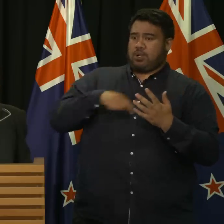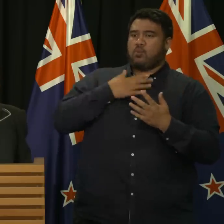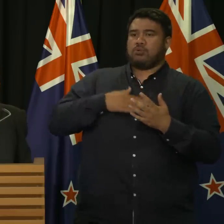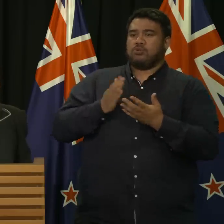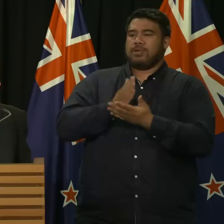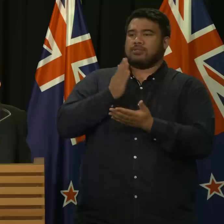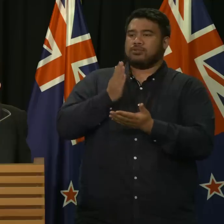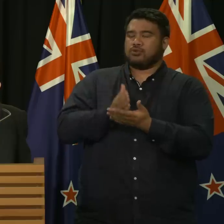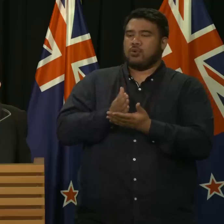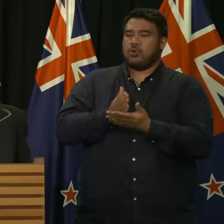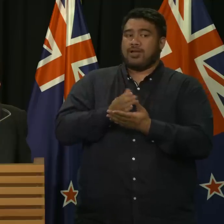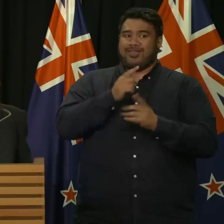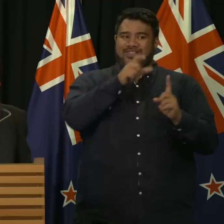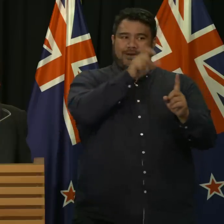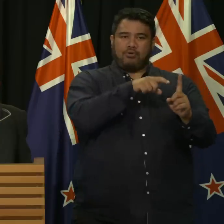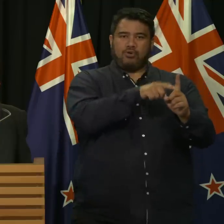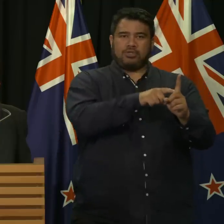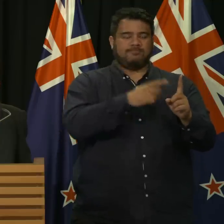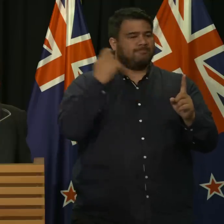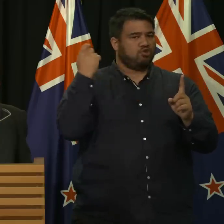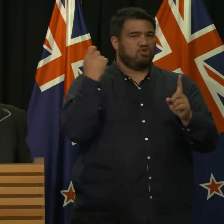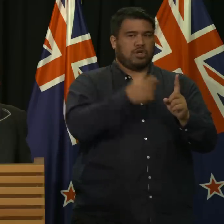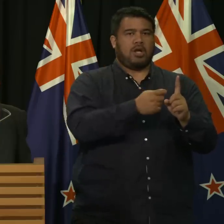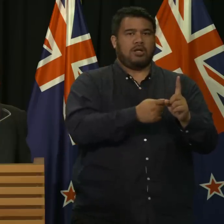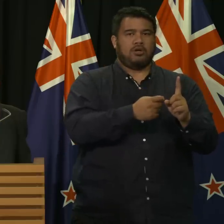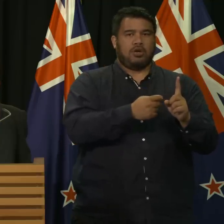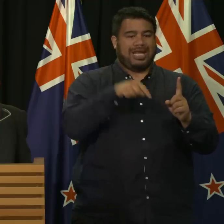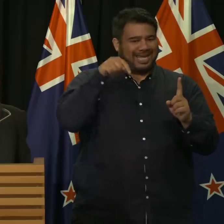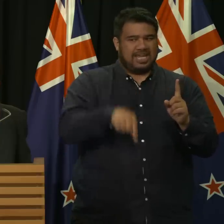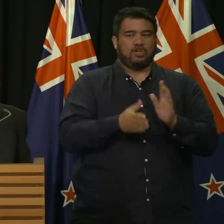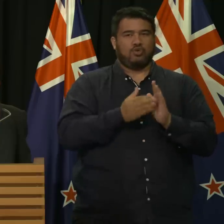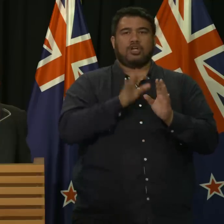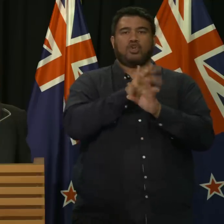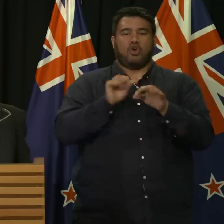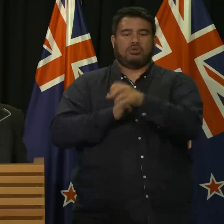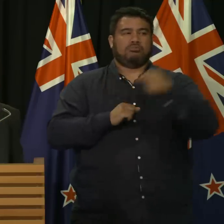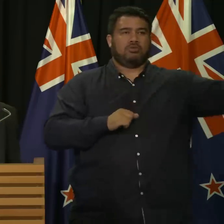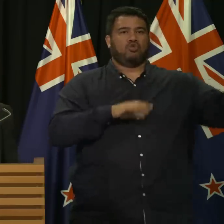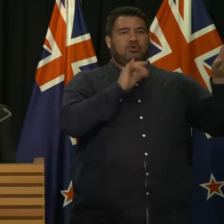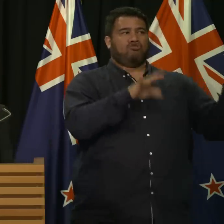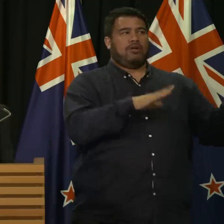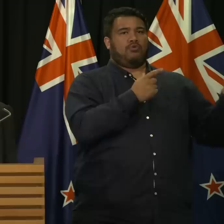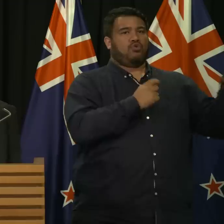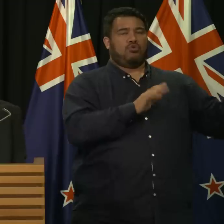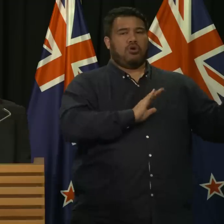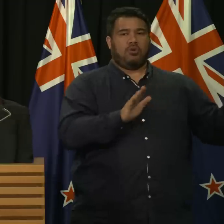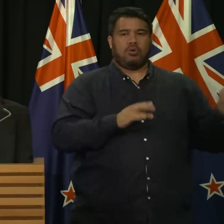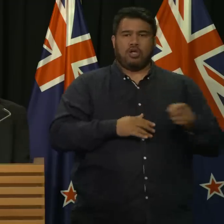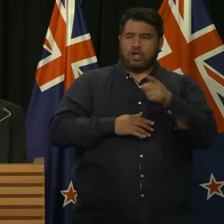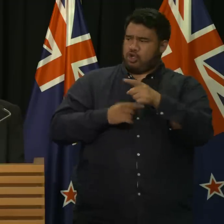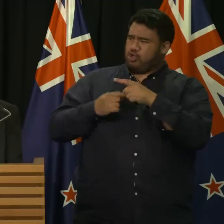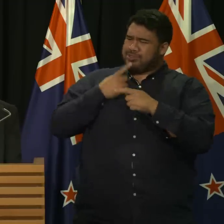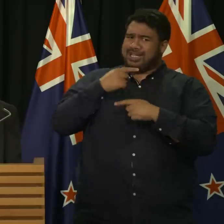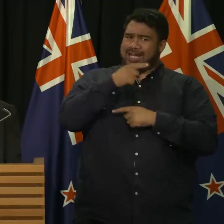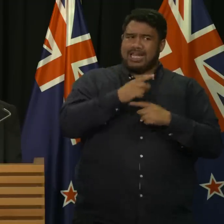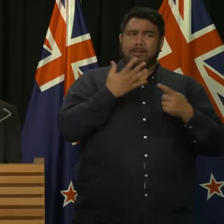individual faces the charges against them here in New Zealand in the first instance. You said he sporadically came in and out of the